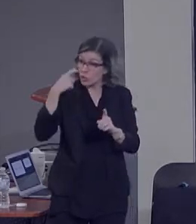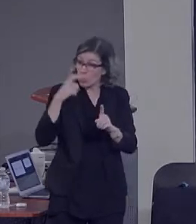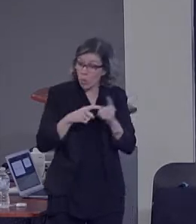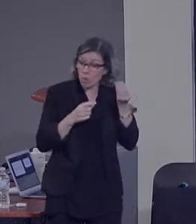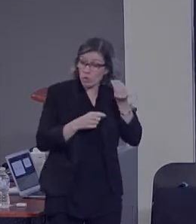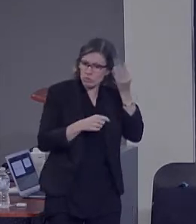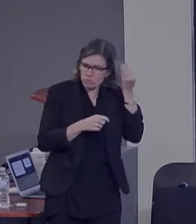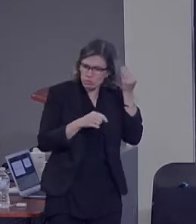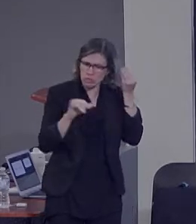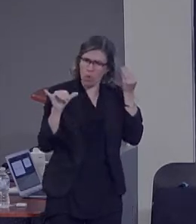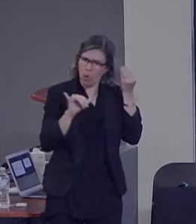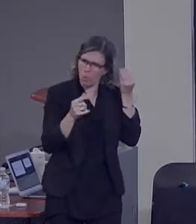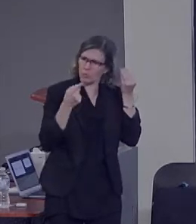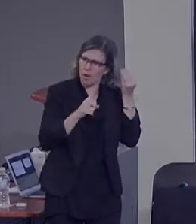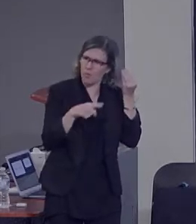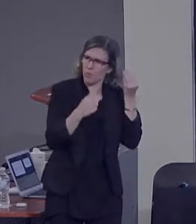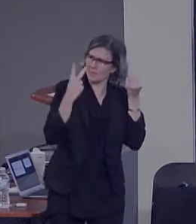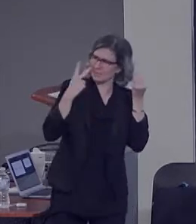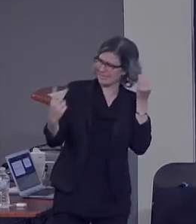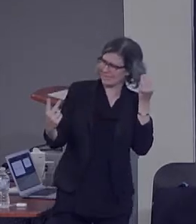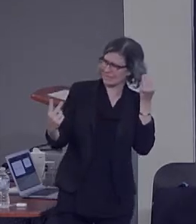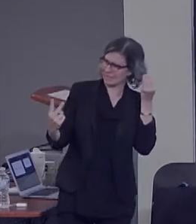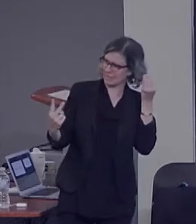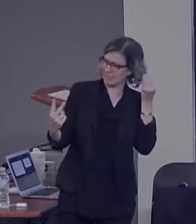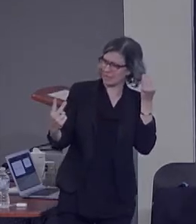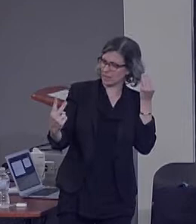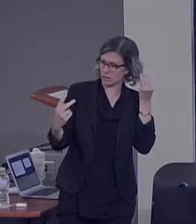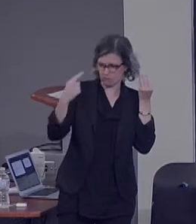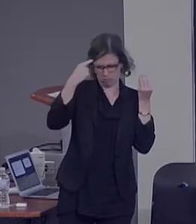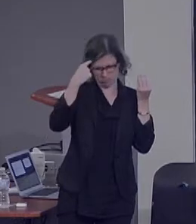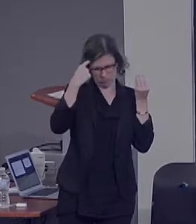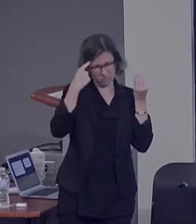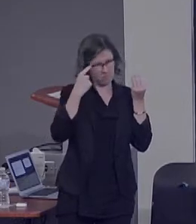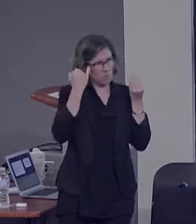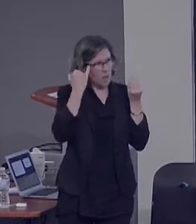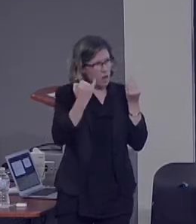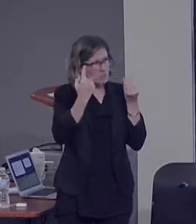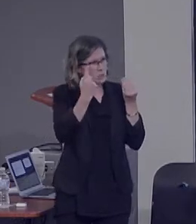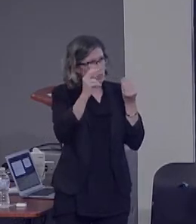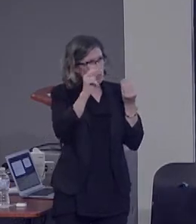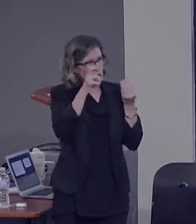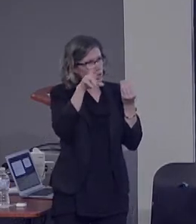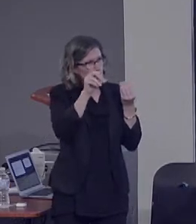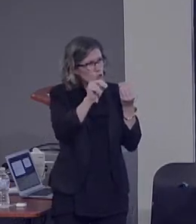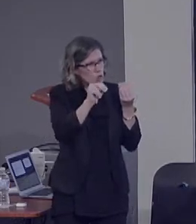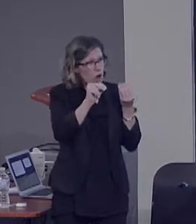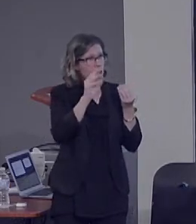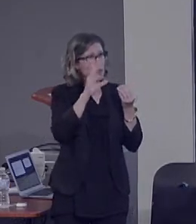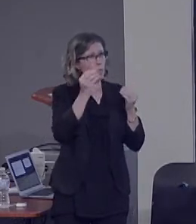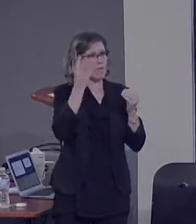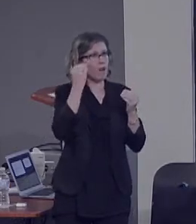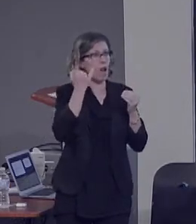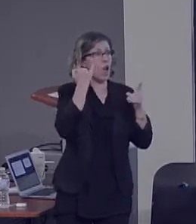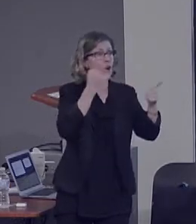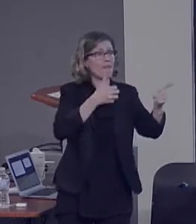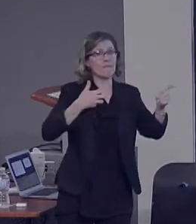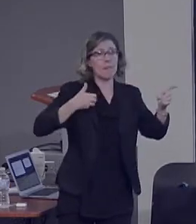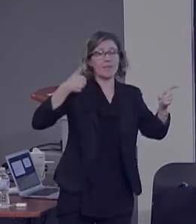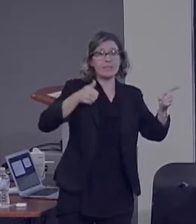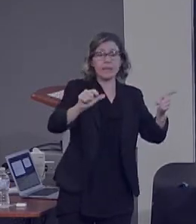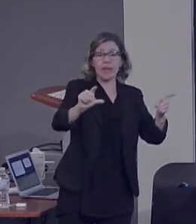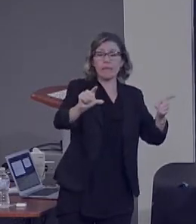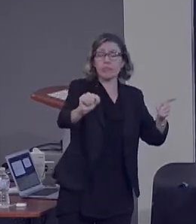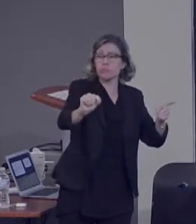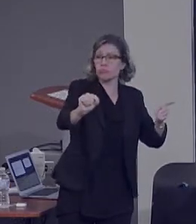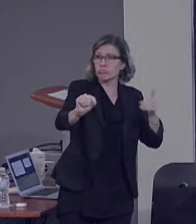and is completely still. Imagine they have a neuron which fire when the monkey grasps in this way, precision grip. If